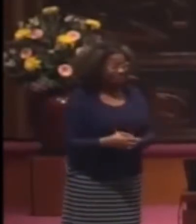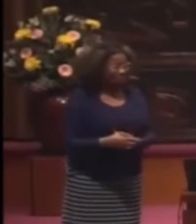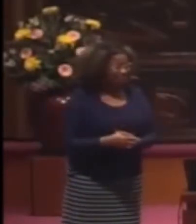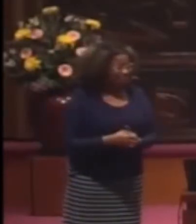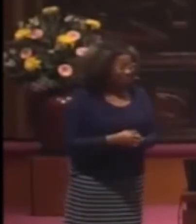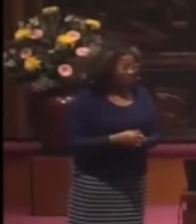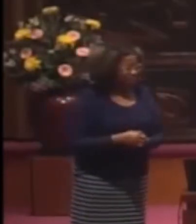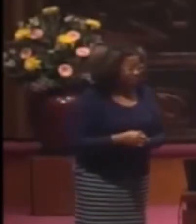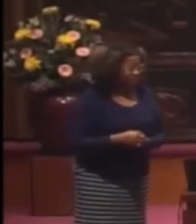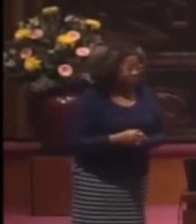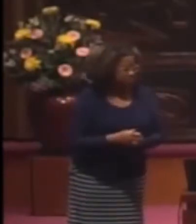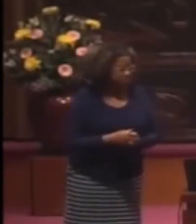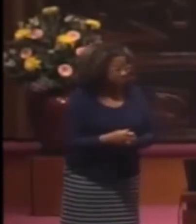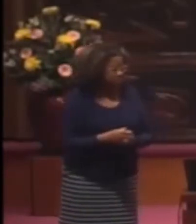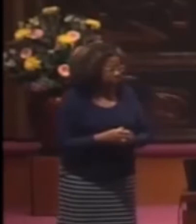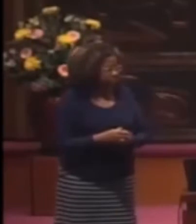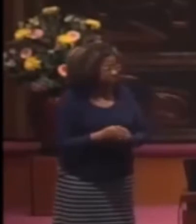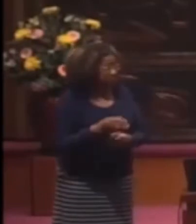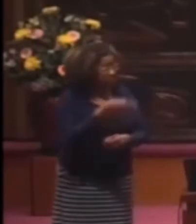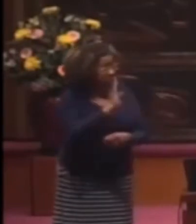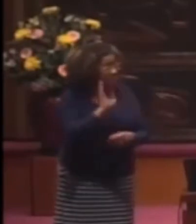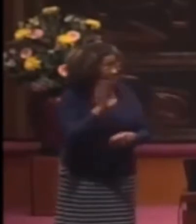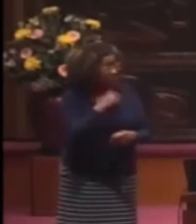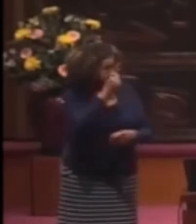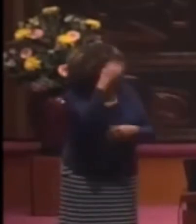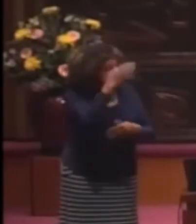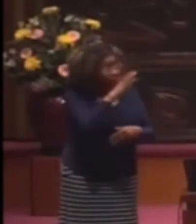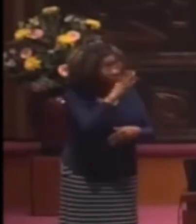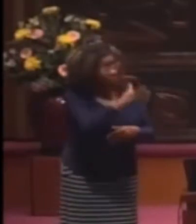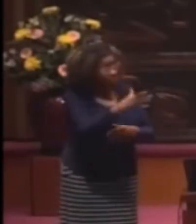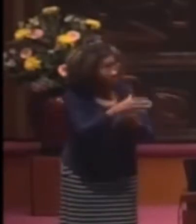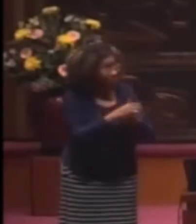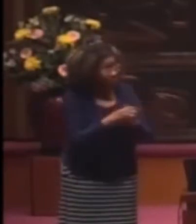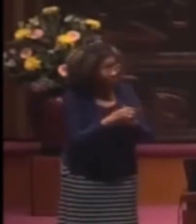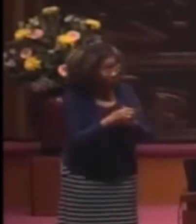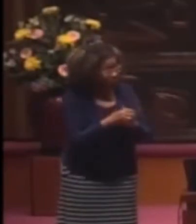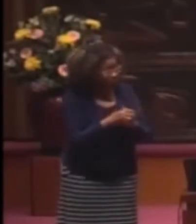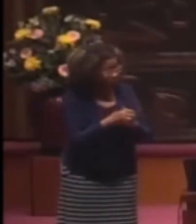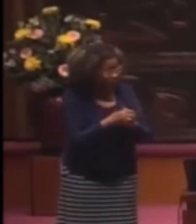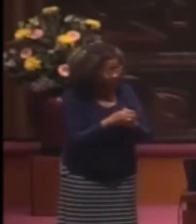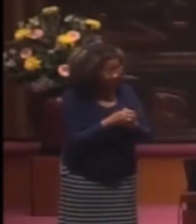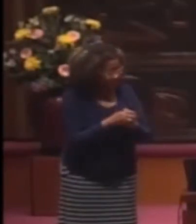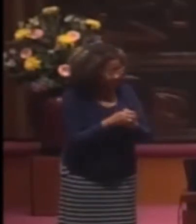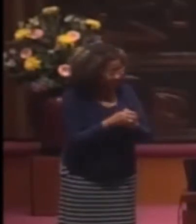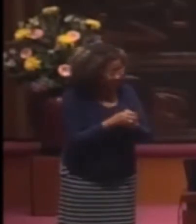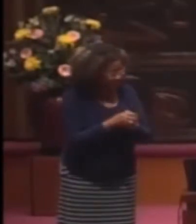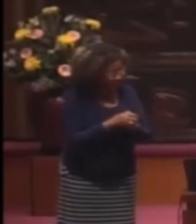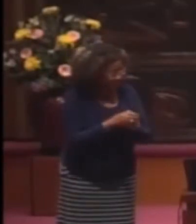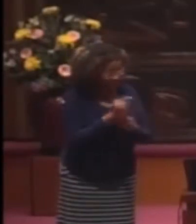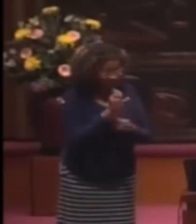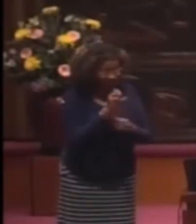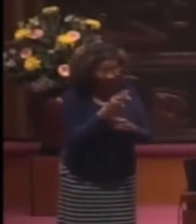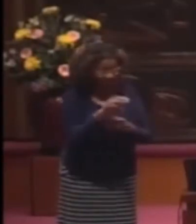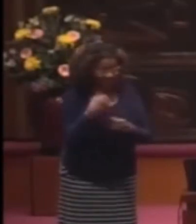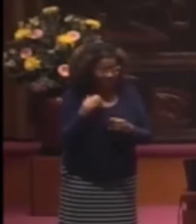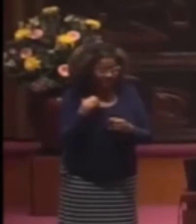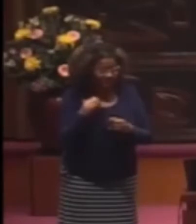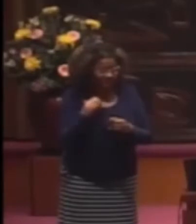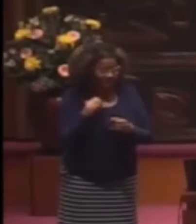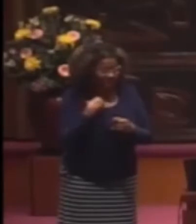Eloheinu v'Elohei avoteinu v'imoteinu, our God and God of our fathers and God of our mothers. Thom has the heart of an